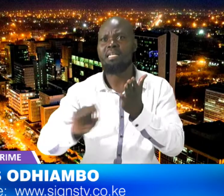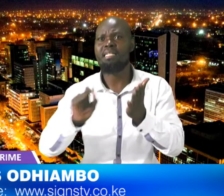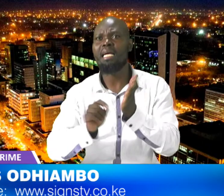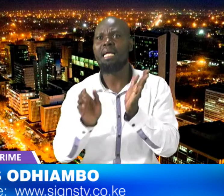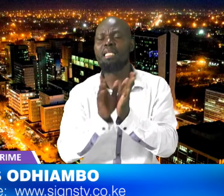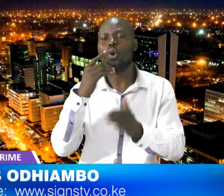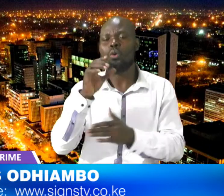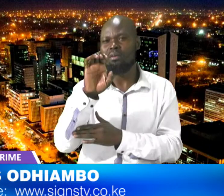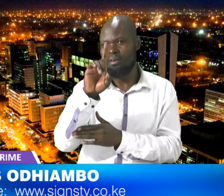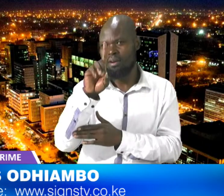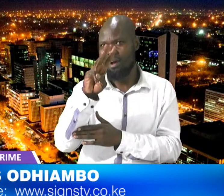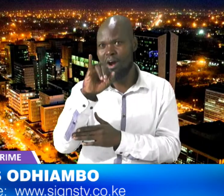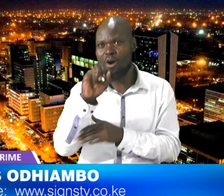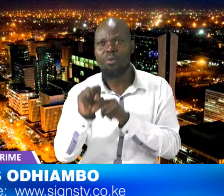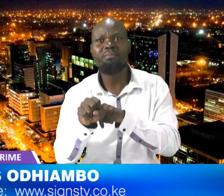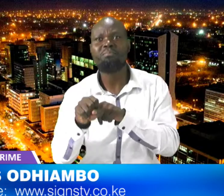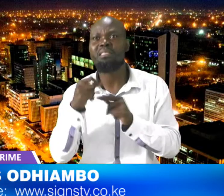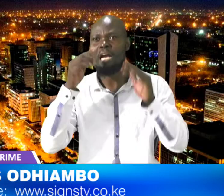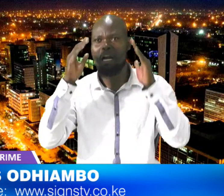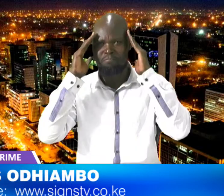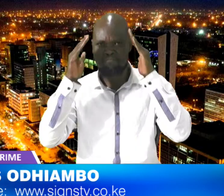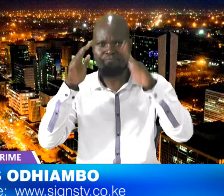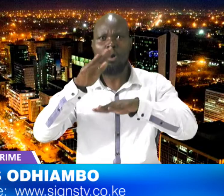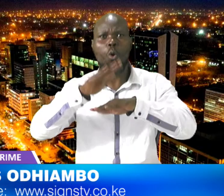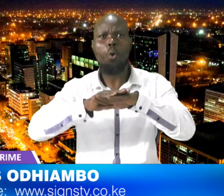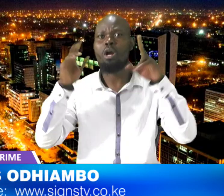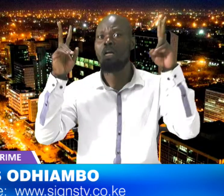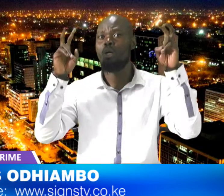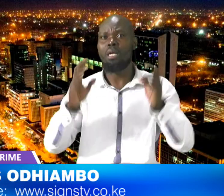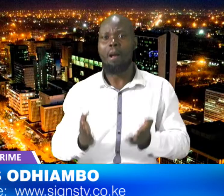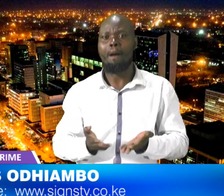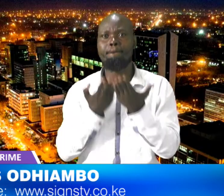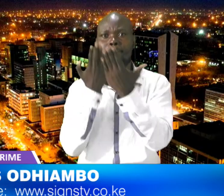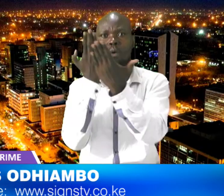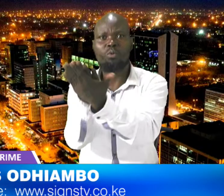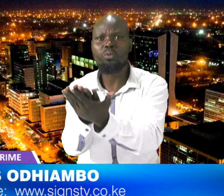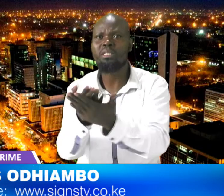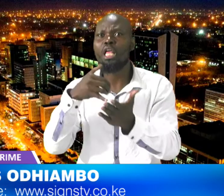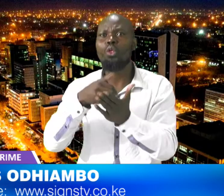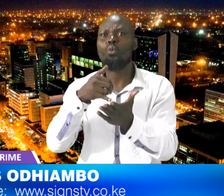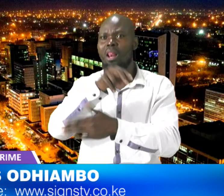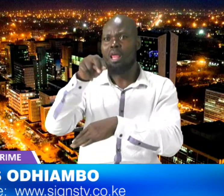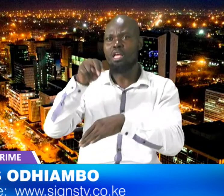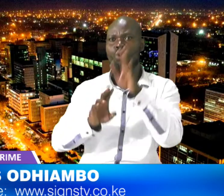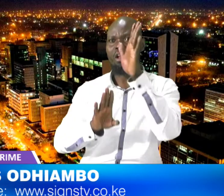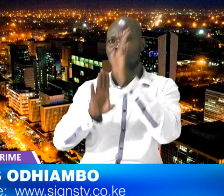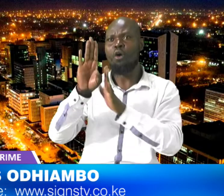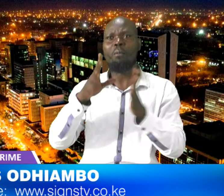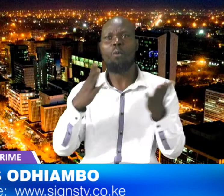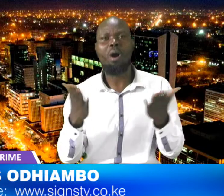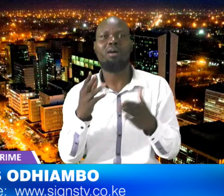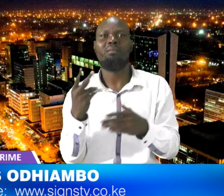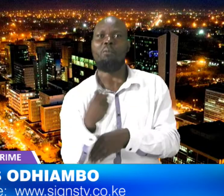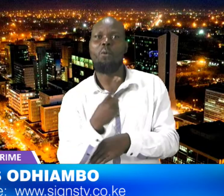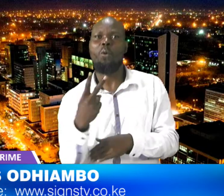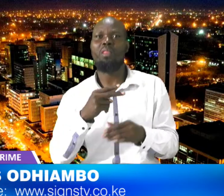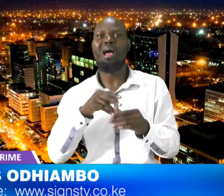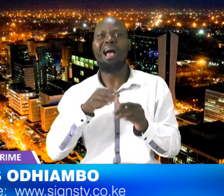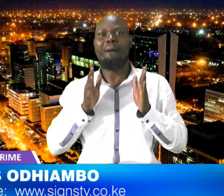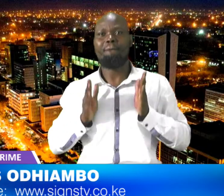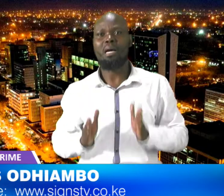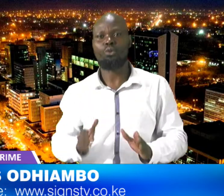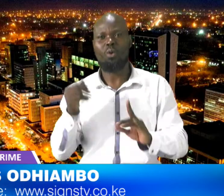official Frederick Oyugi Dor led the charge, calling on ODM officials,